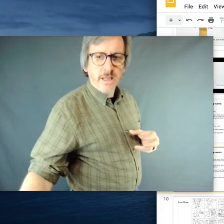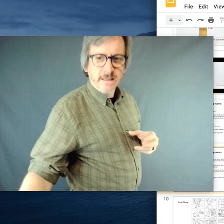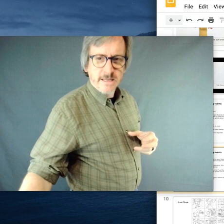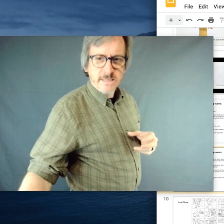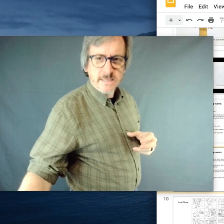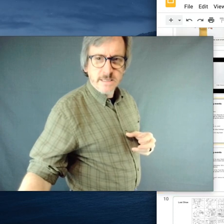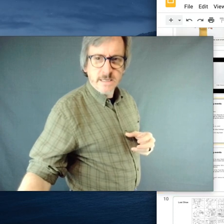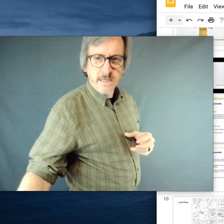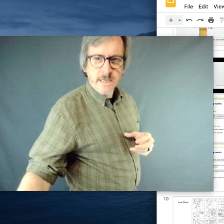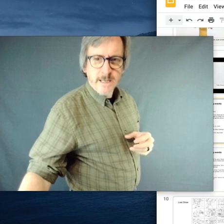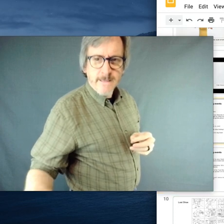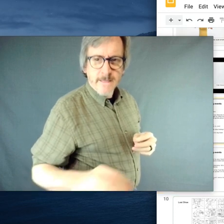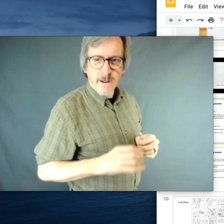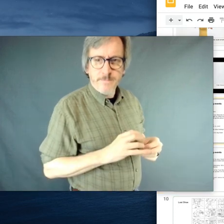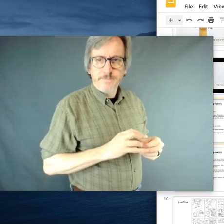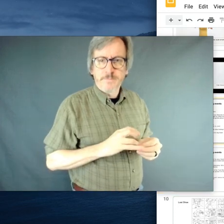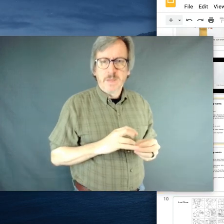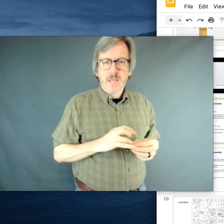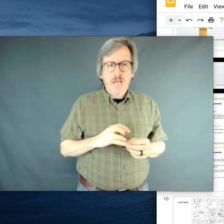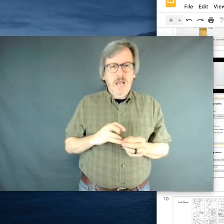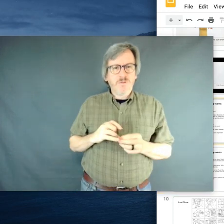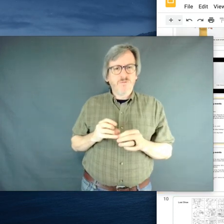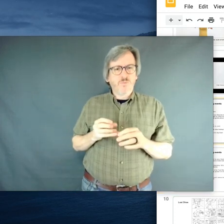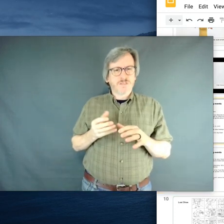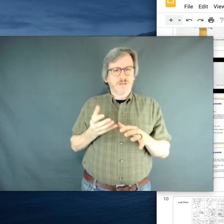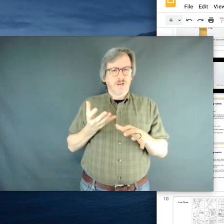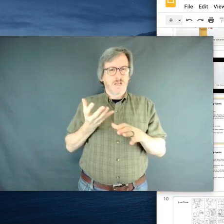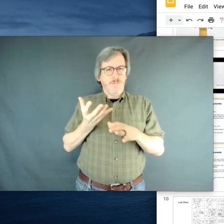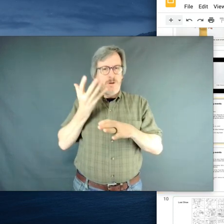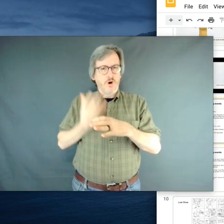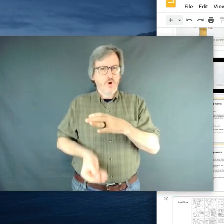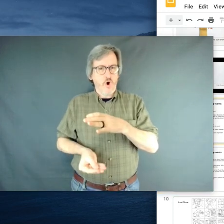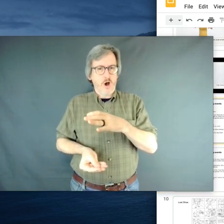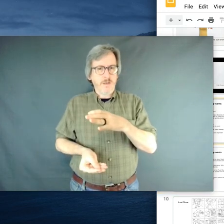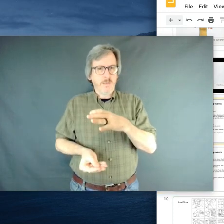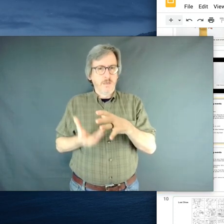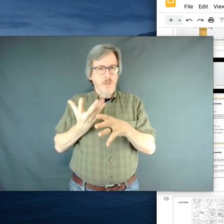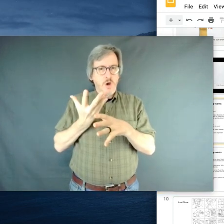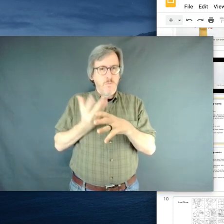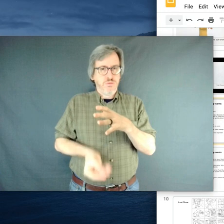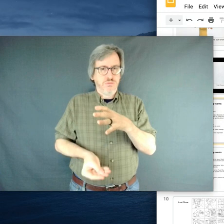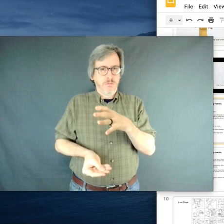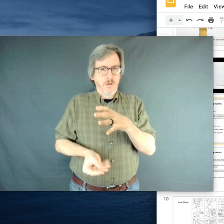story like this, a couple of the words that are going to come up, gone.